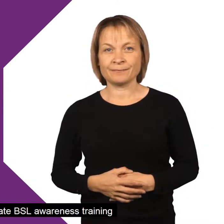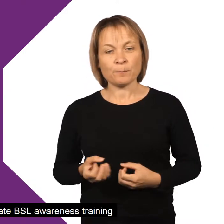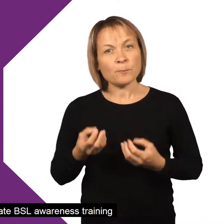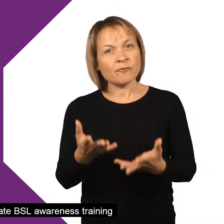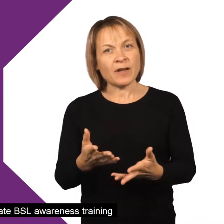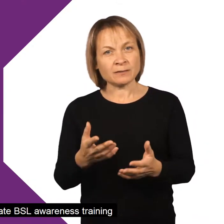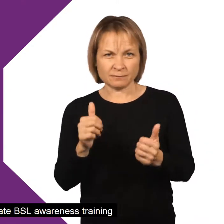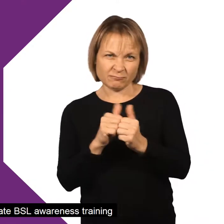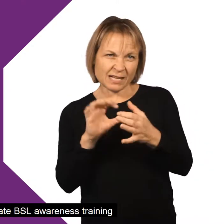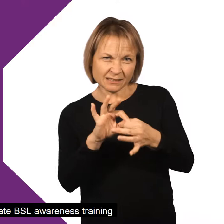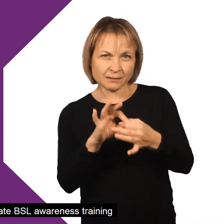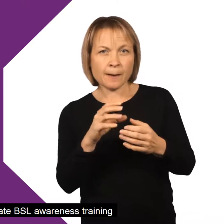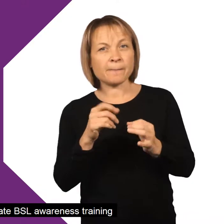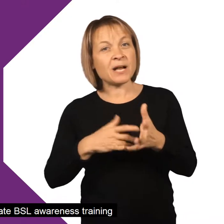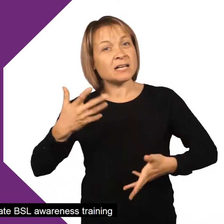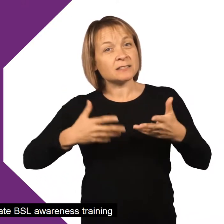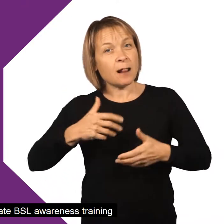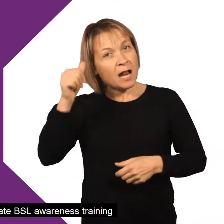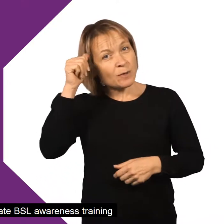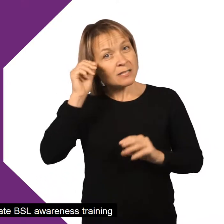Provide appropriate BSL awareness training